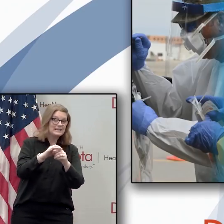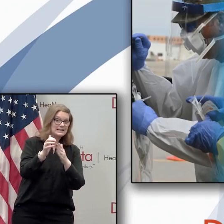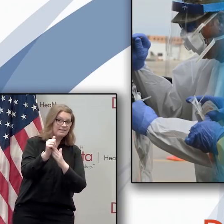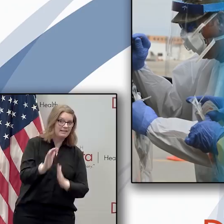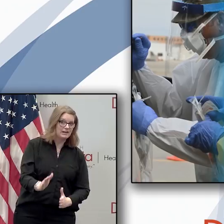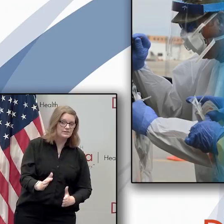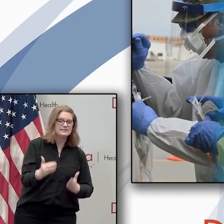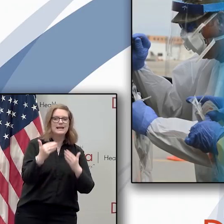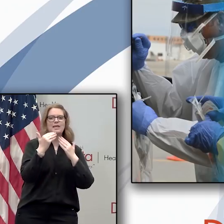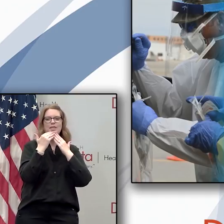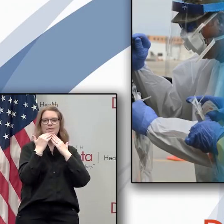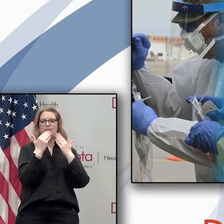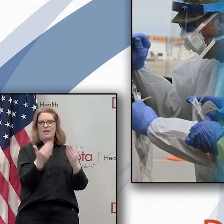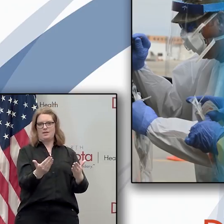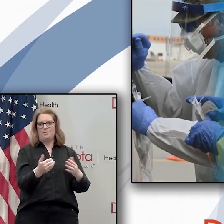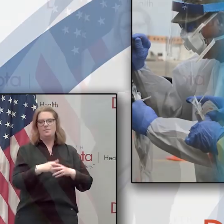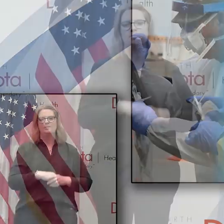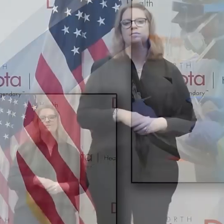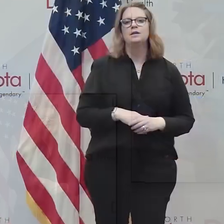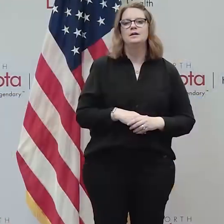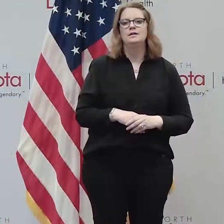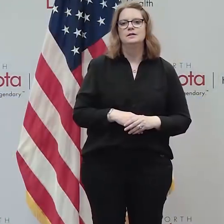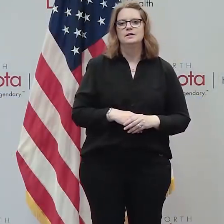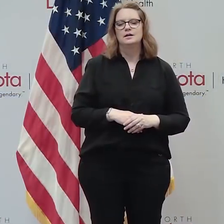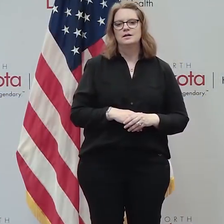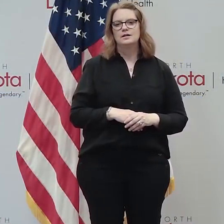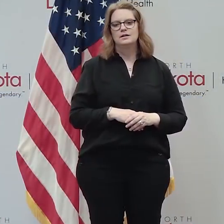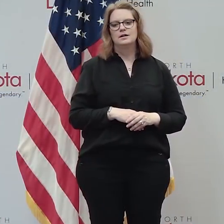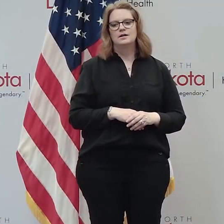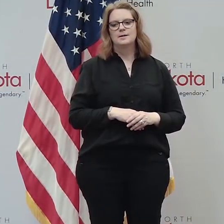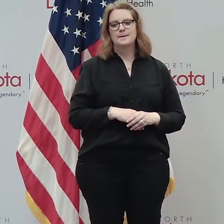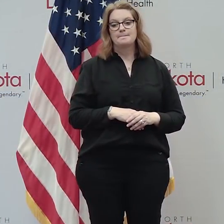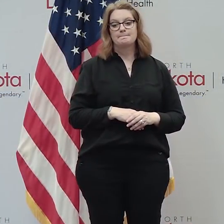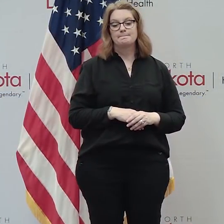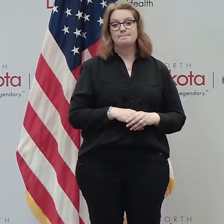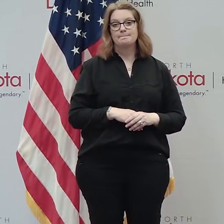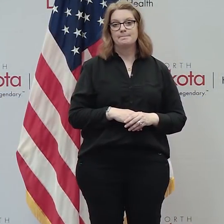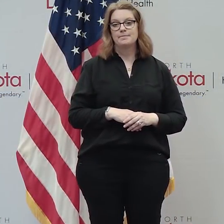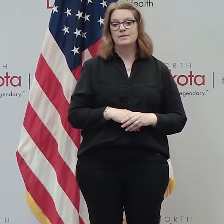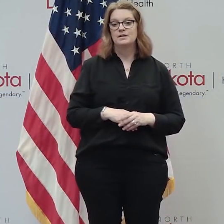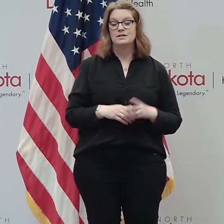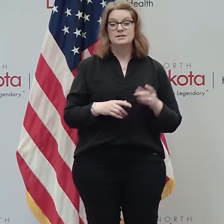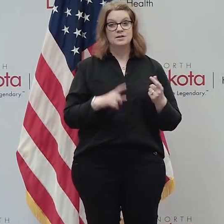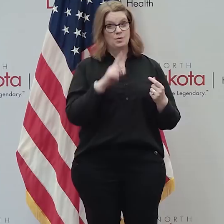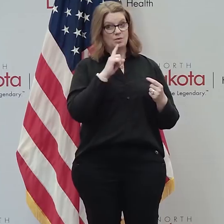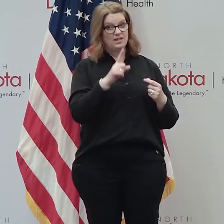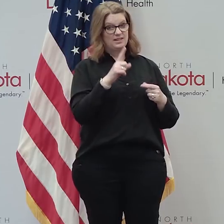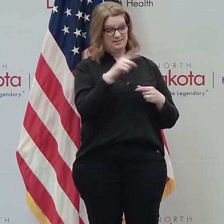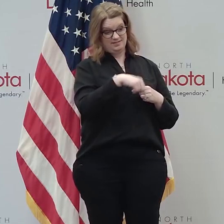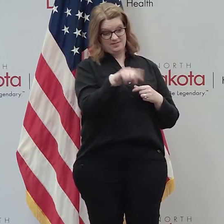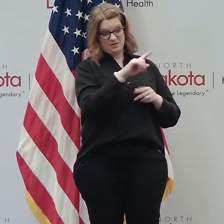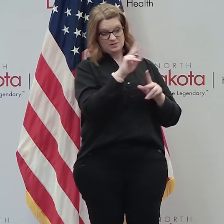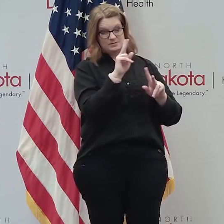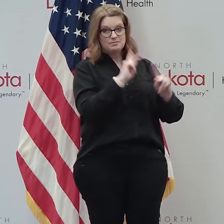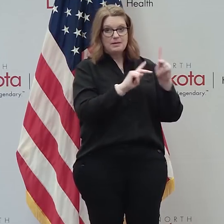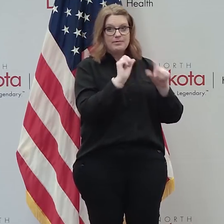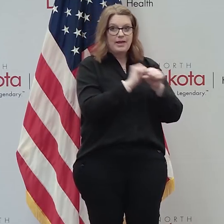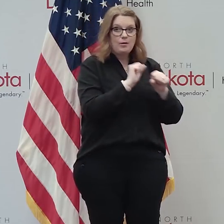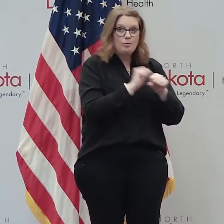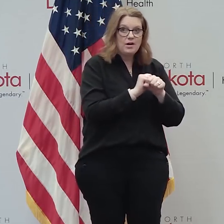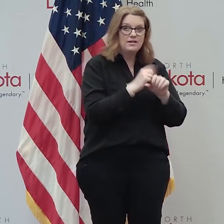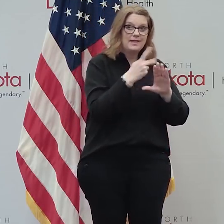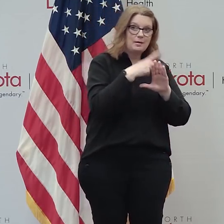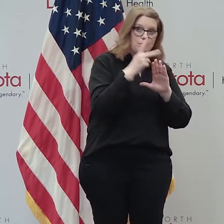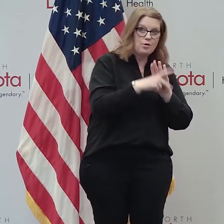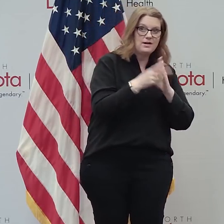local levels, we say thank you as well. We've got tremendous gratitude. The unsung heroes who do the work and keep the programs and services